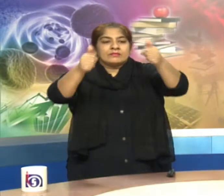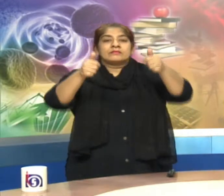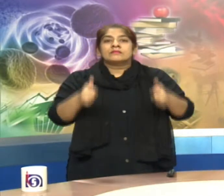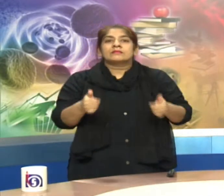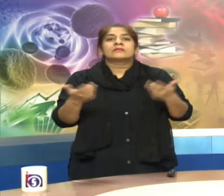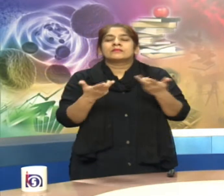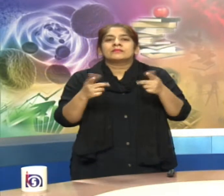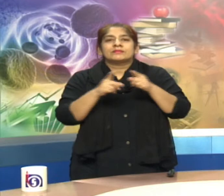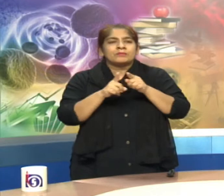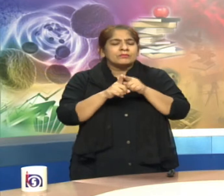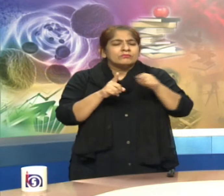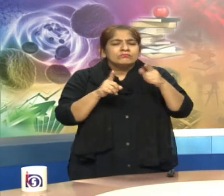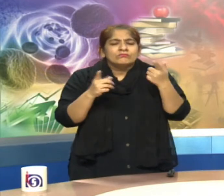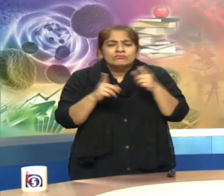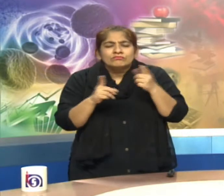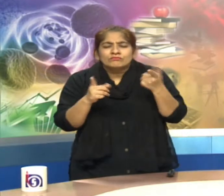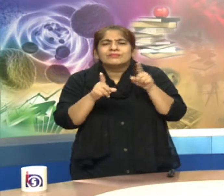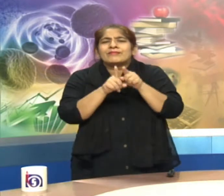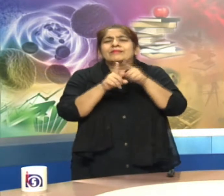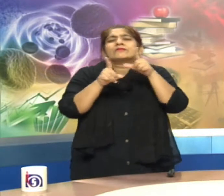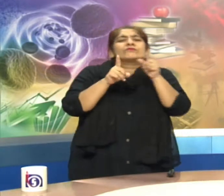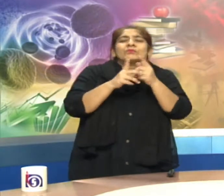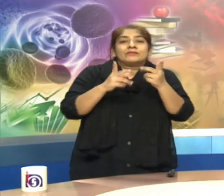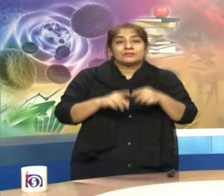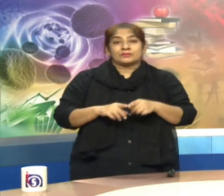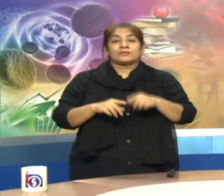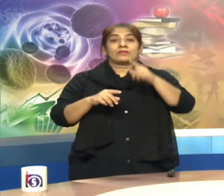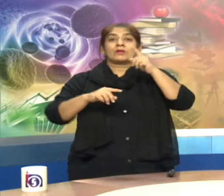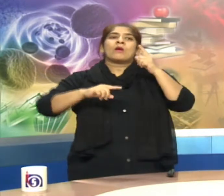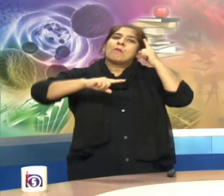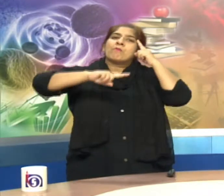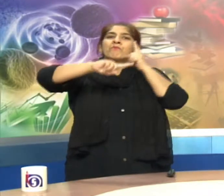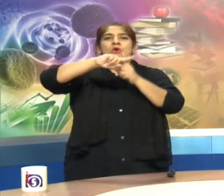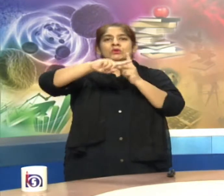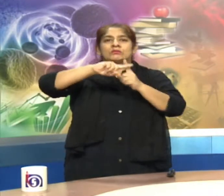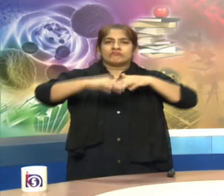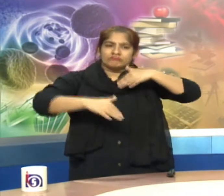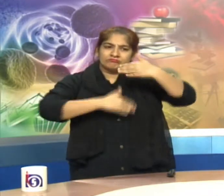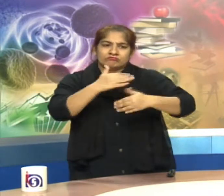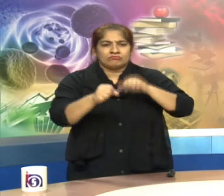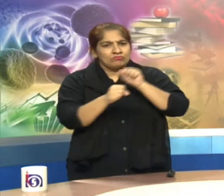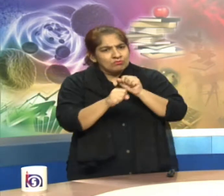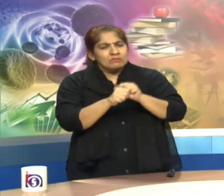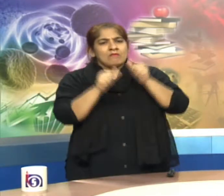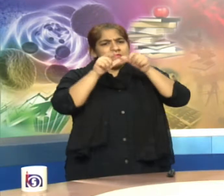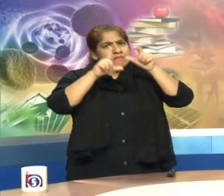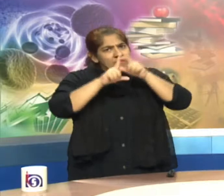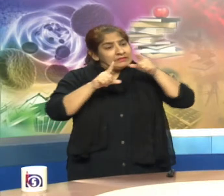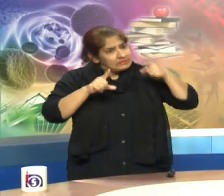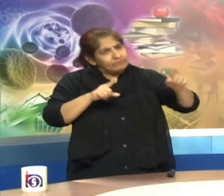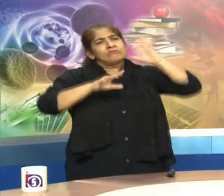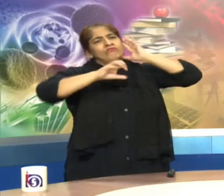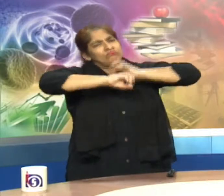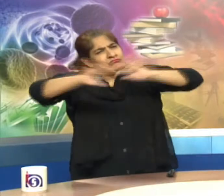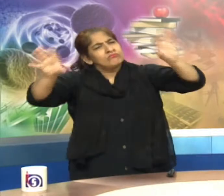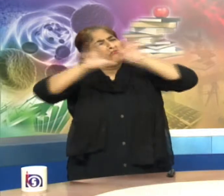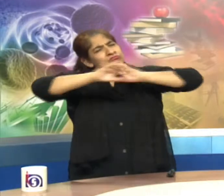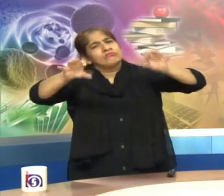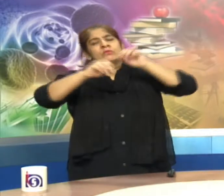Also, you can see on the purpose, on the basis of purpose, if we differentiate these